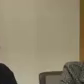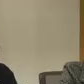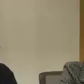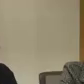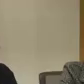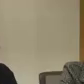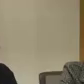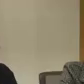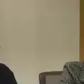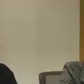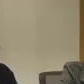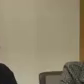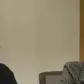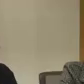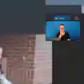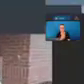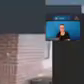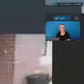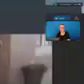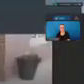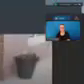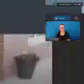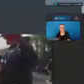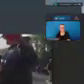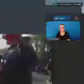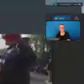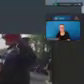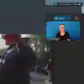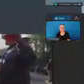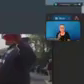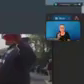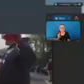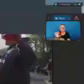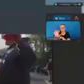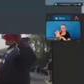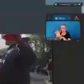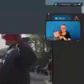You guys, we are going to have an awesome year.